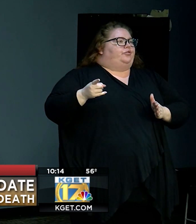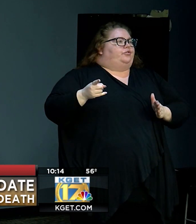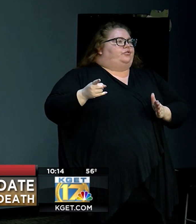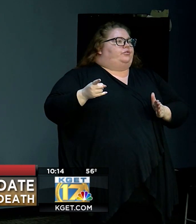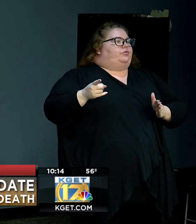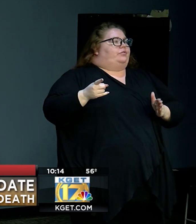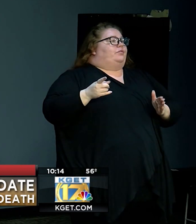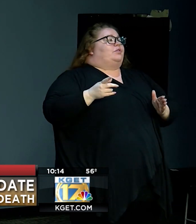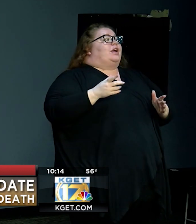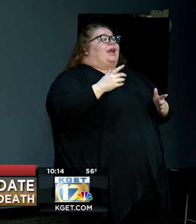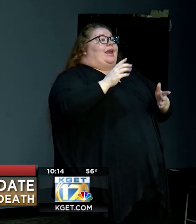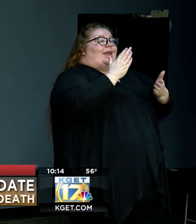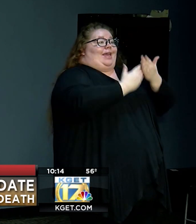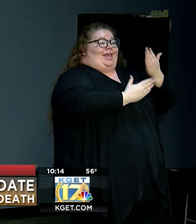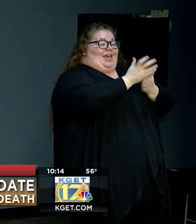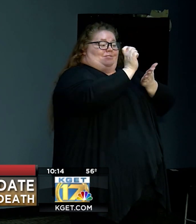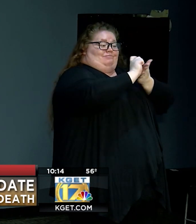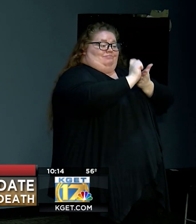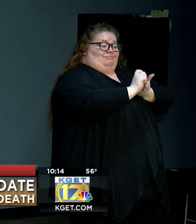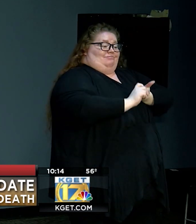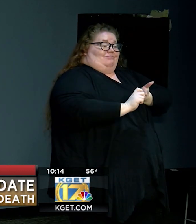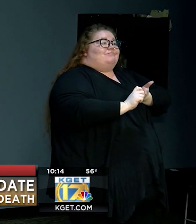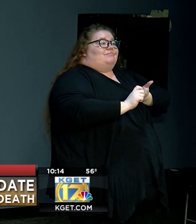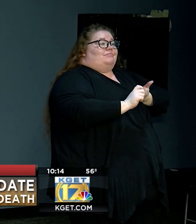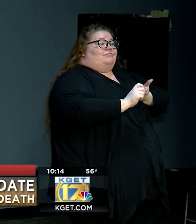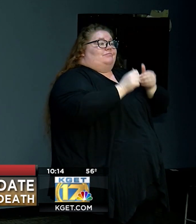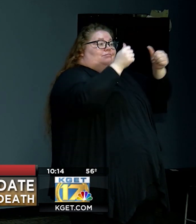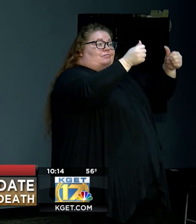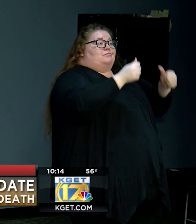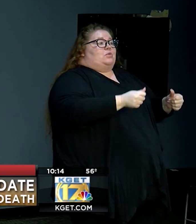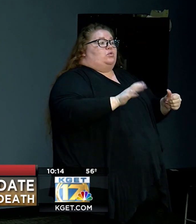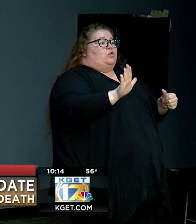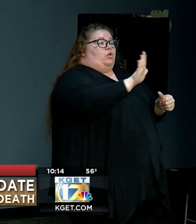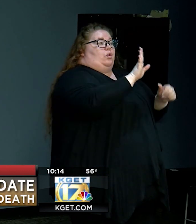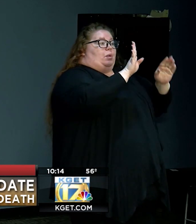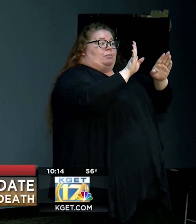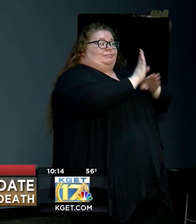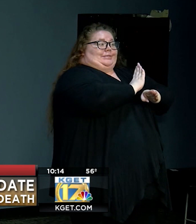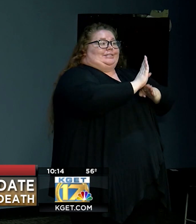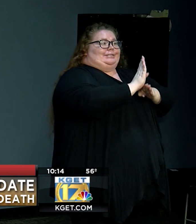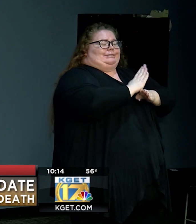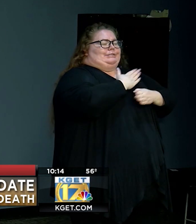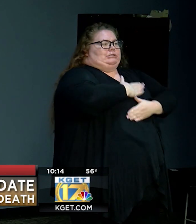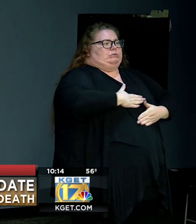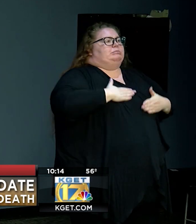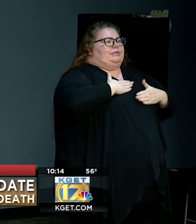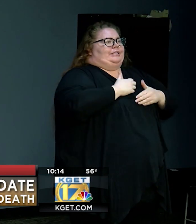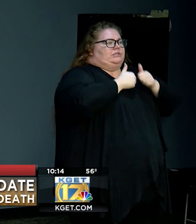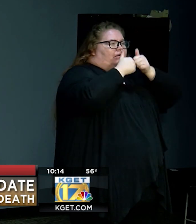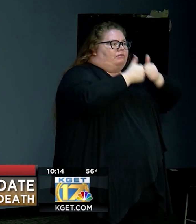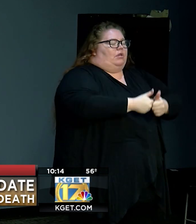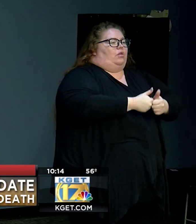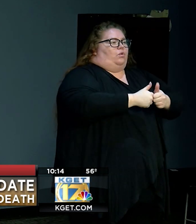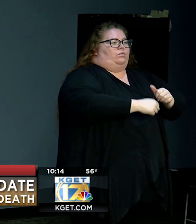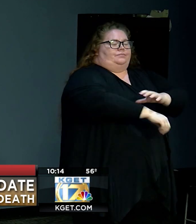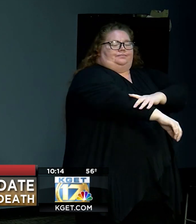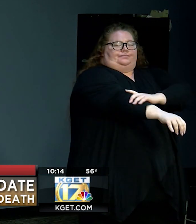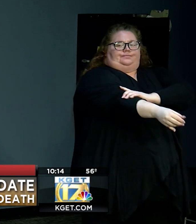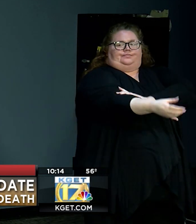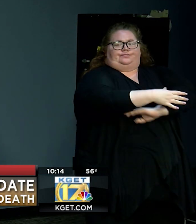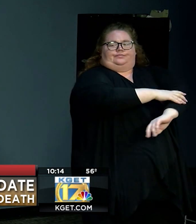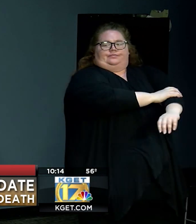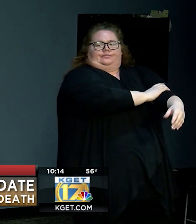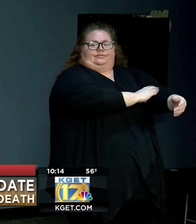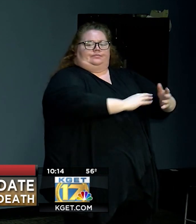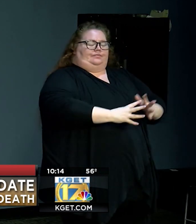handwritten notices to every business that we strongly encourage that they comply. There has been and continues to